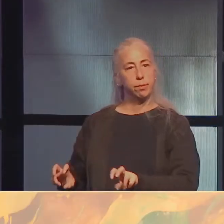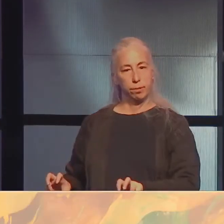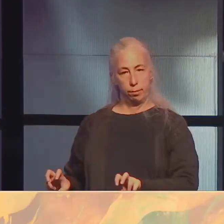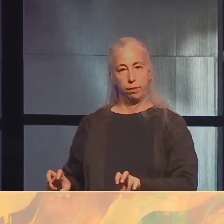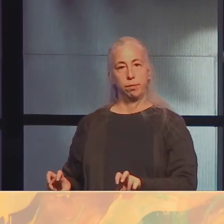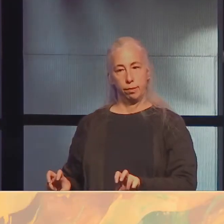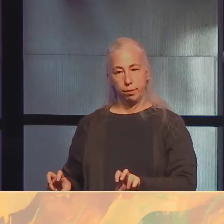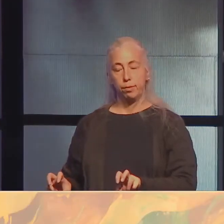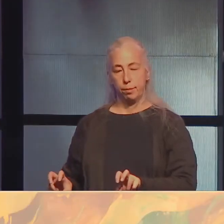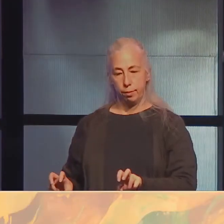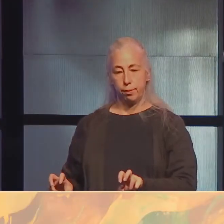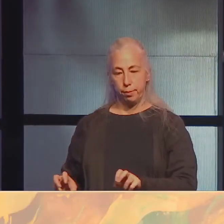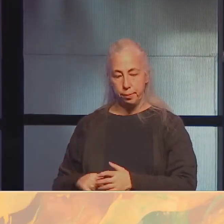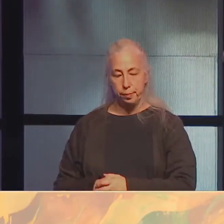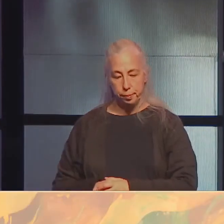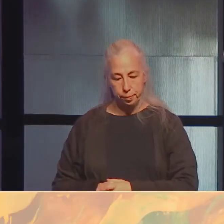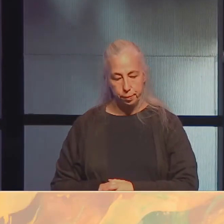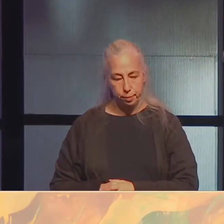emotional distress.